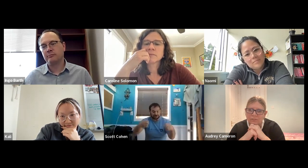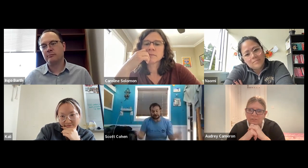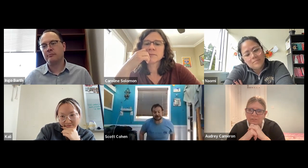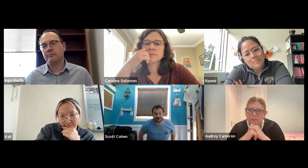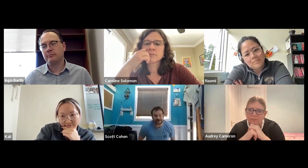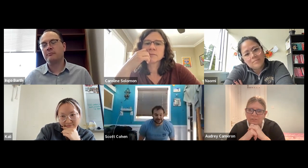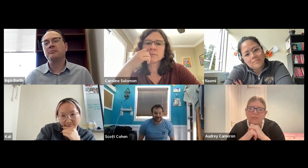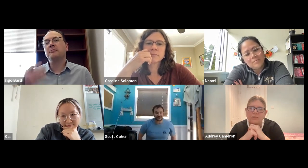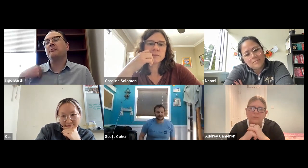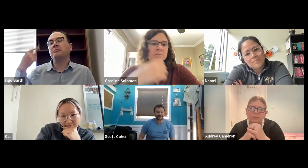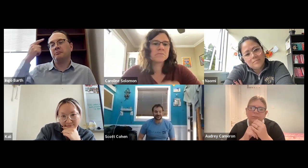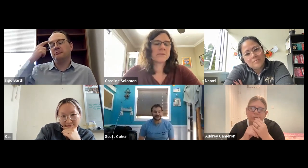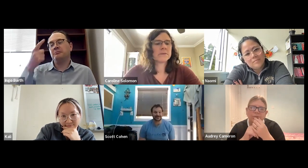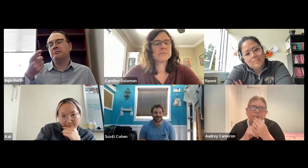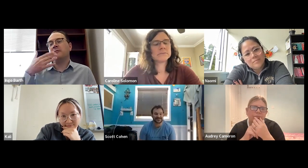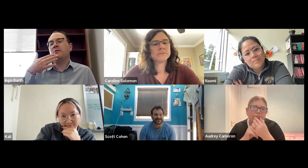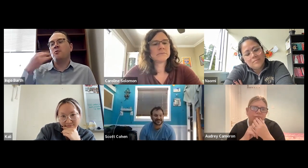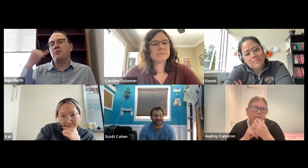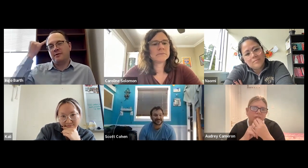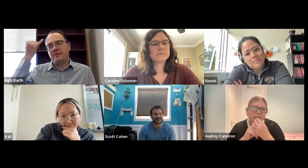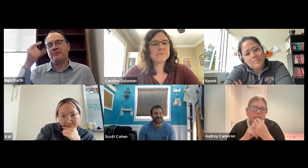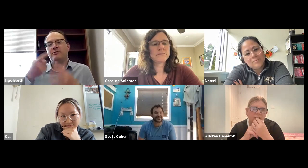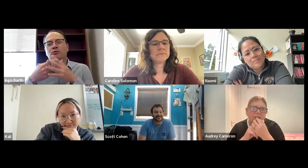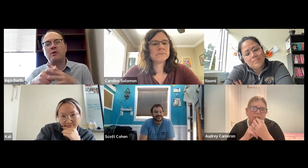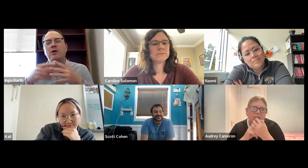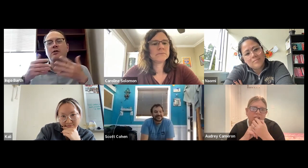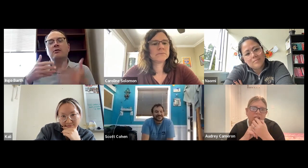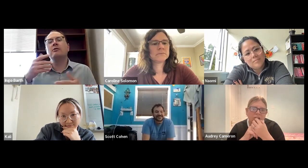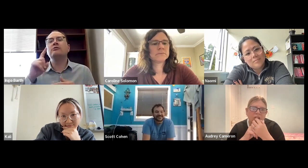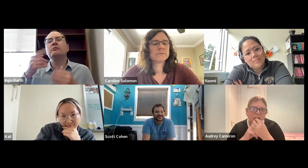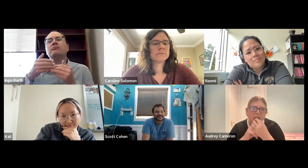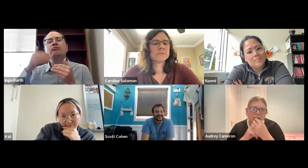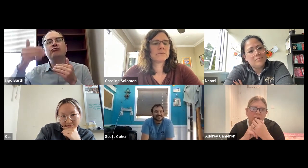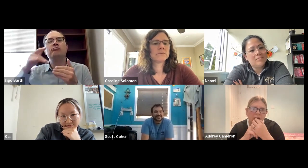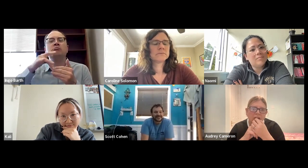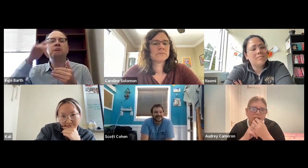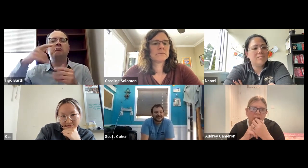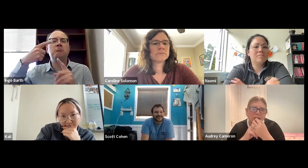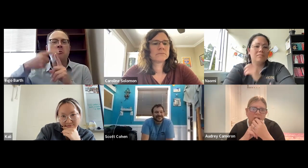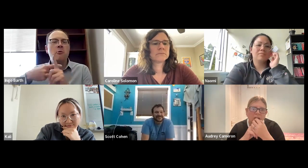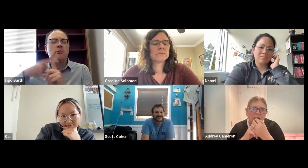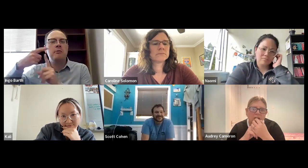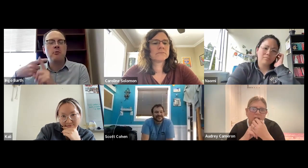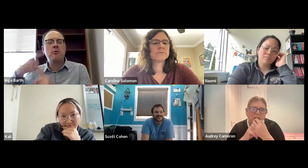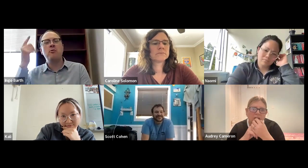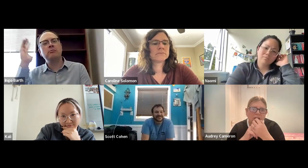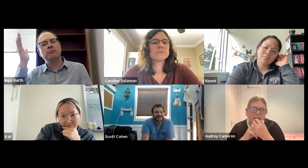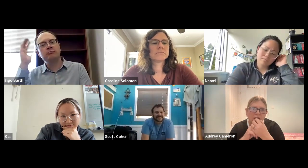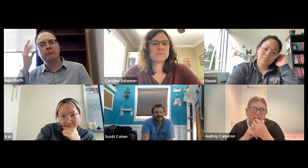I think maybe bringing them together online and then finally having everybody in person might be a good idea. I think it's a good idea to get started. And then, you know, maybe